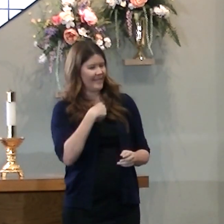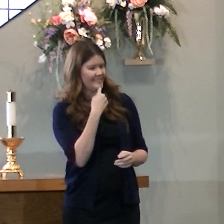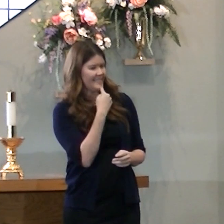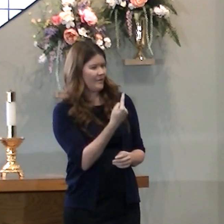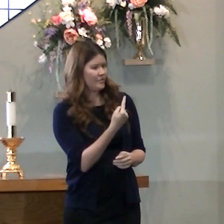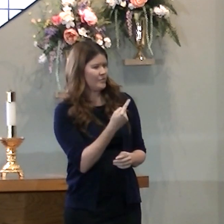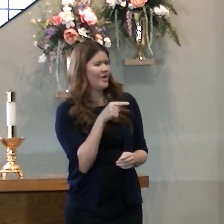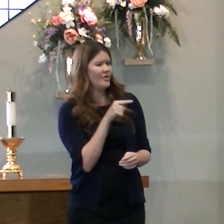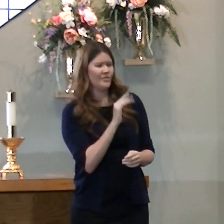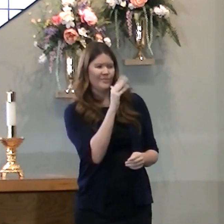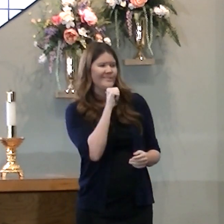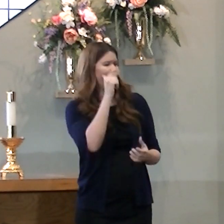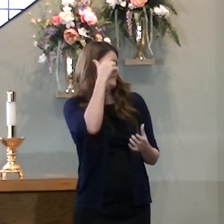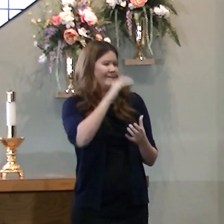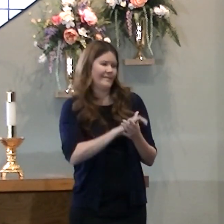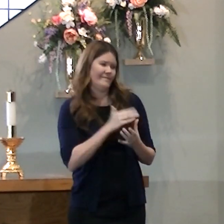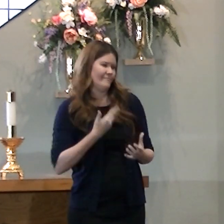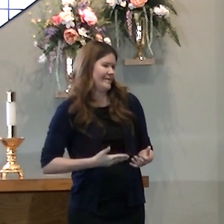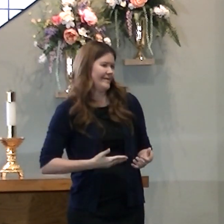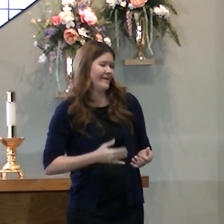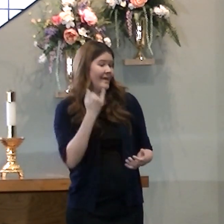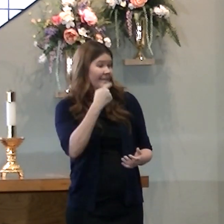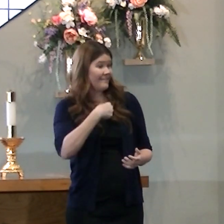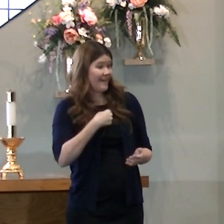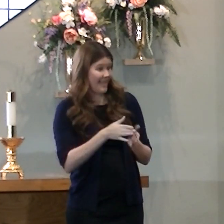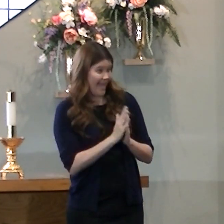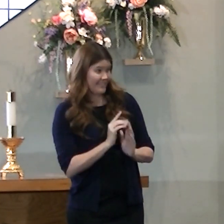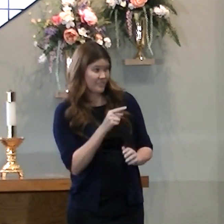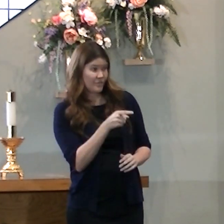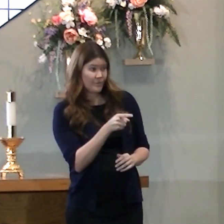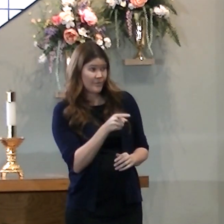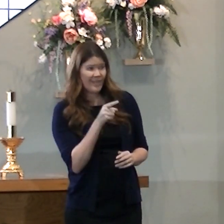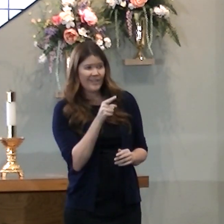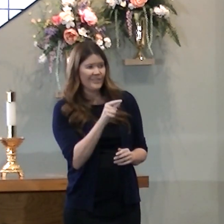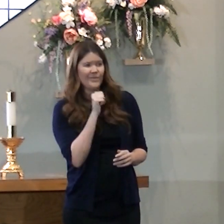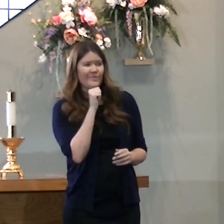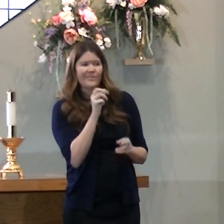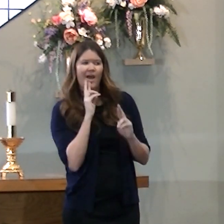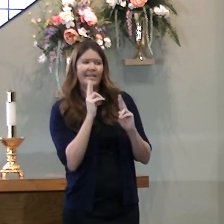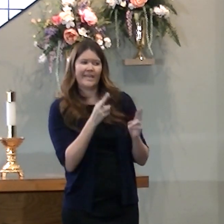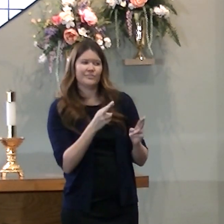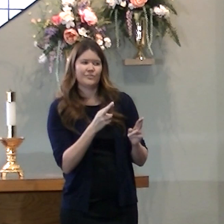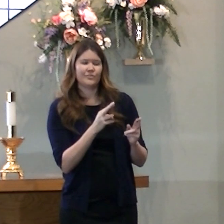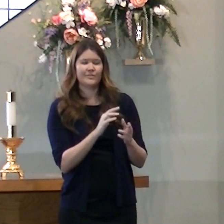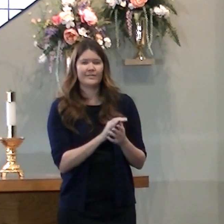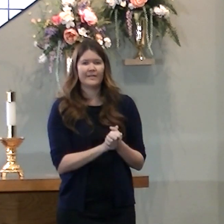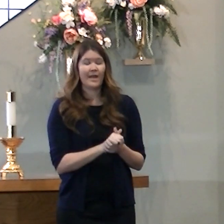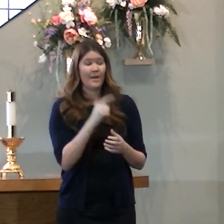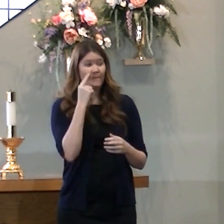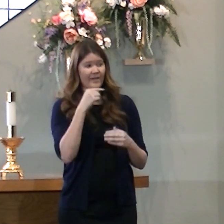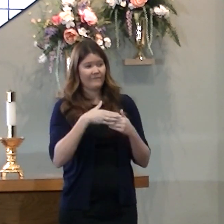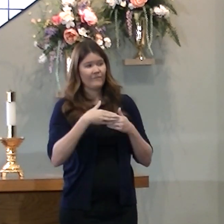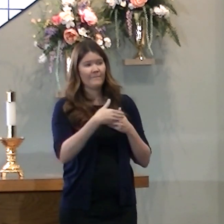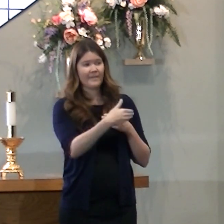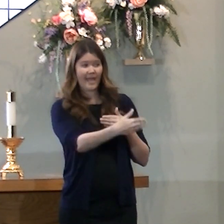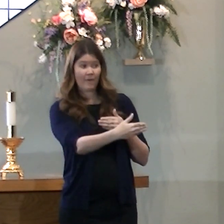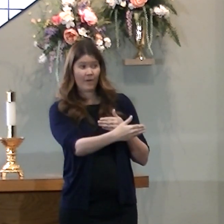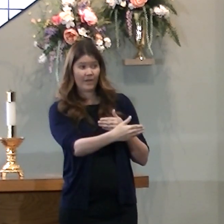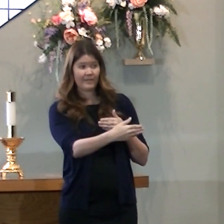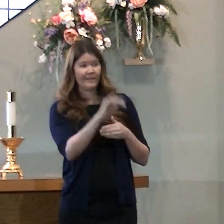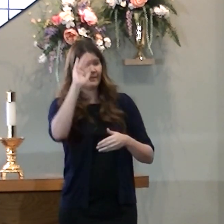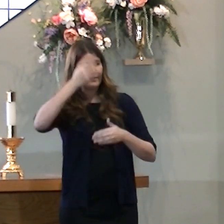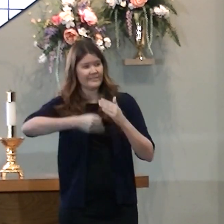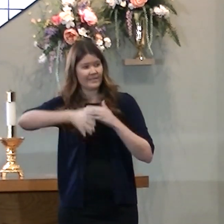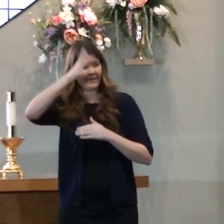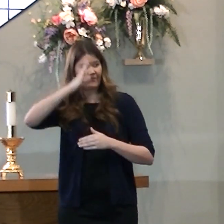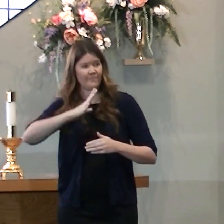you, you will not believe. And if I ask you, you will not answer. But from now on, the Son of